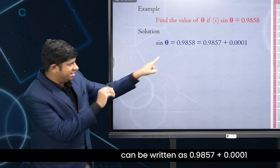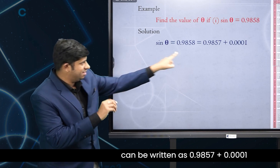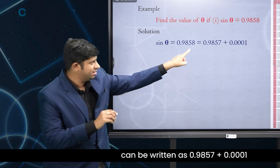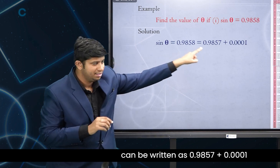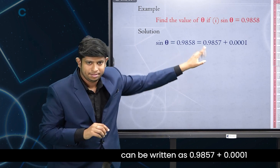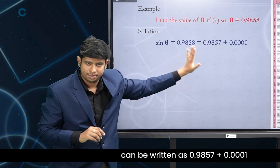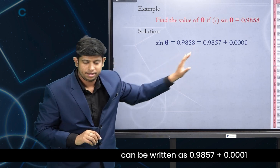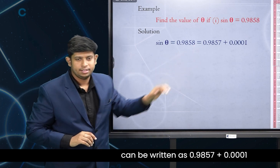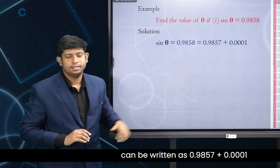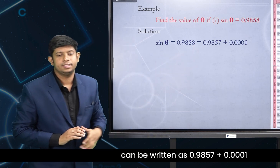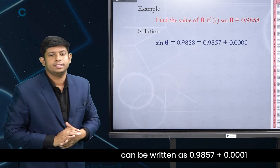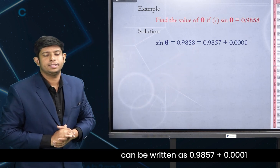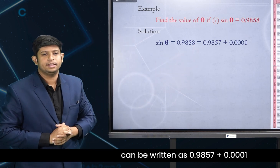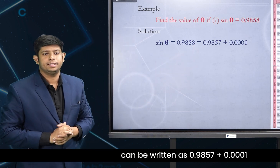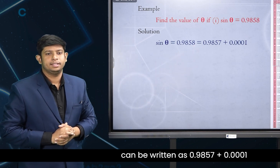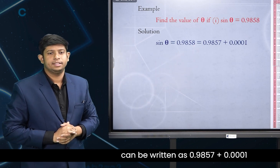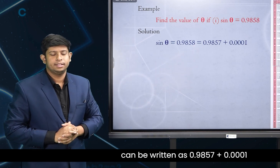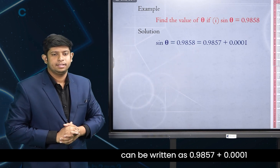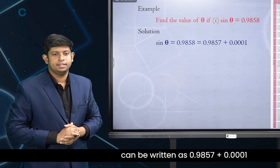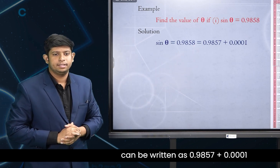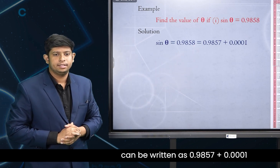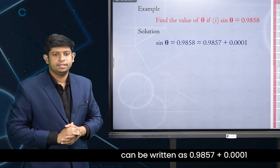as 0.9857 plus 0.001.